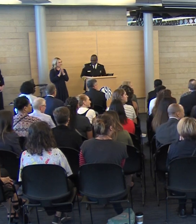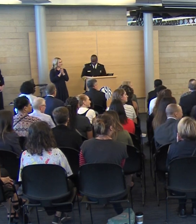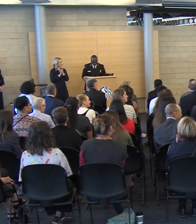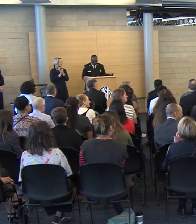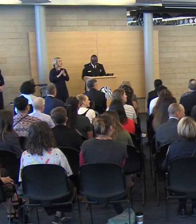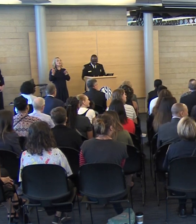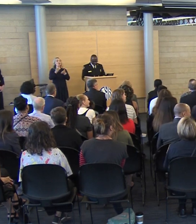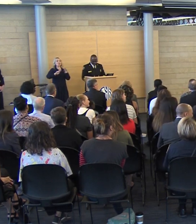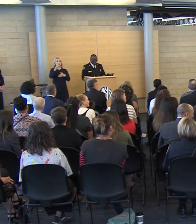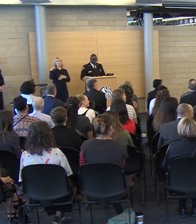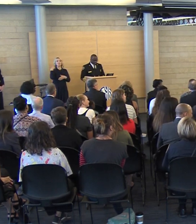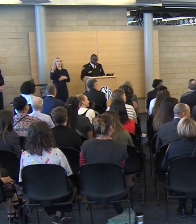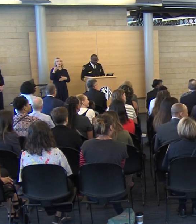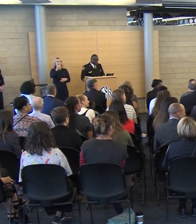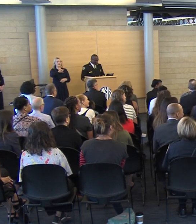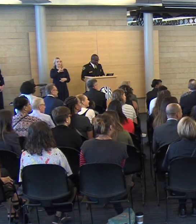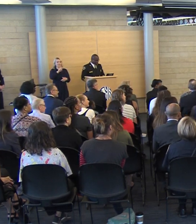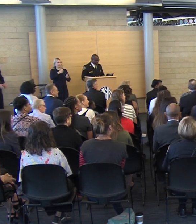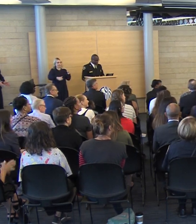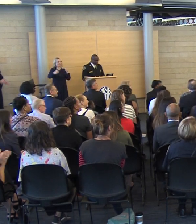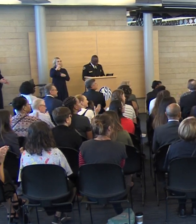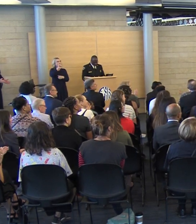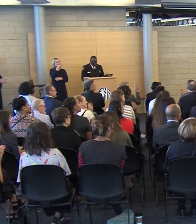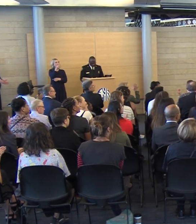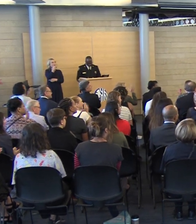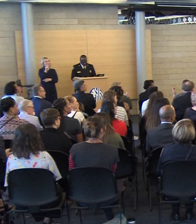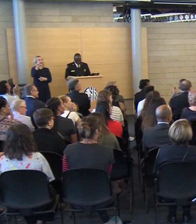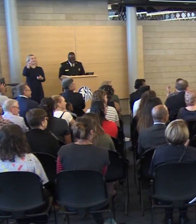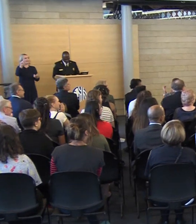University of Washington Police Chief John Vincent.